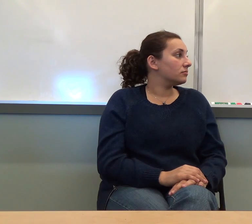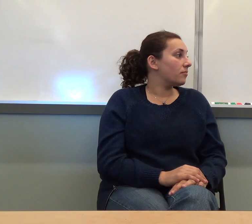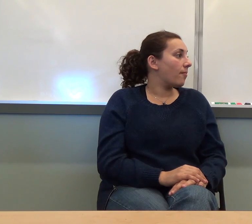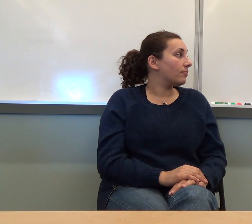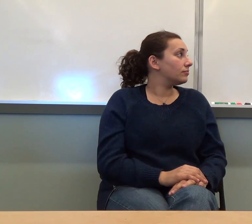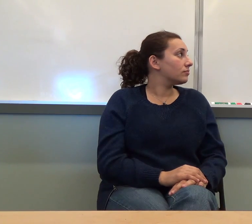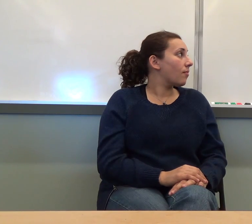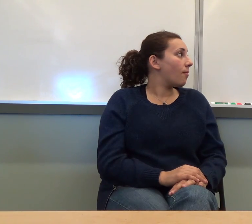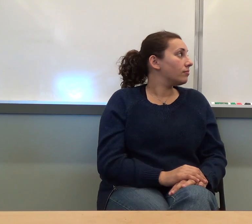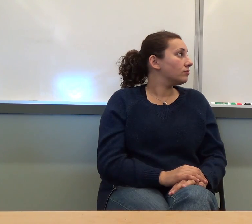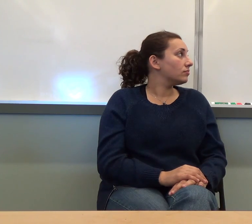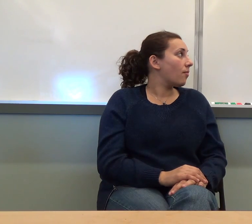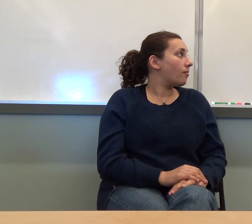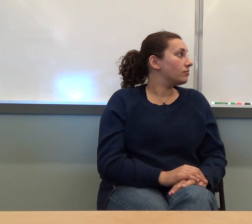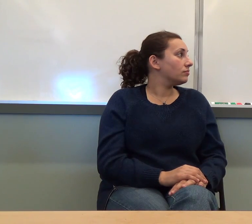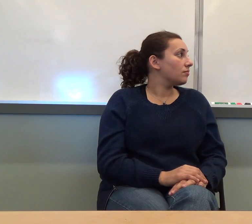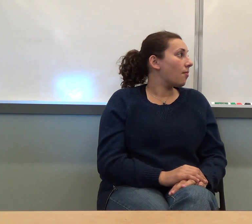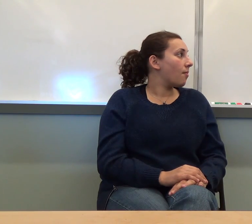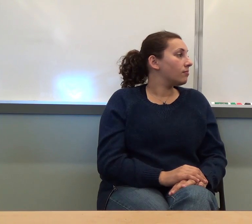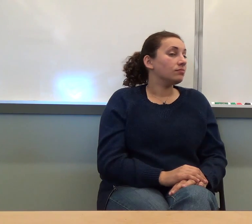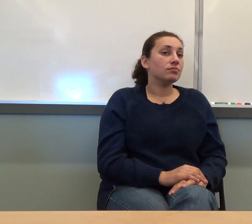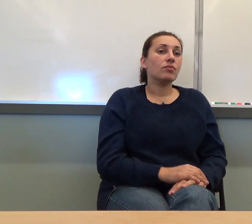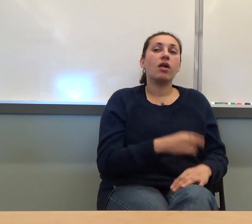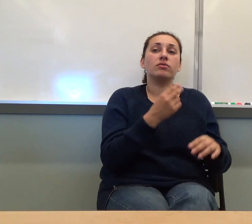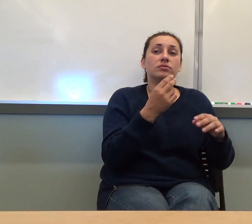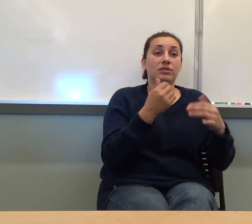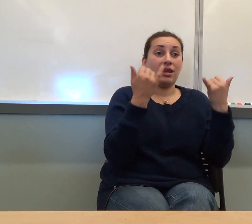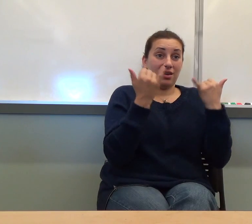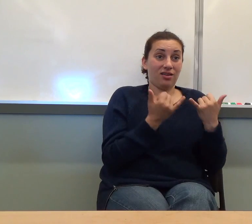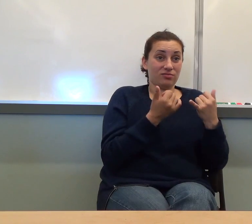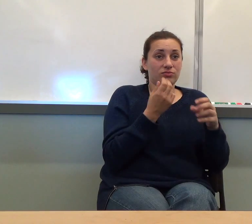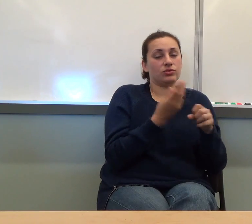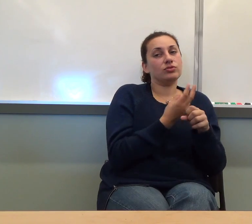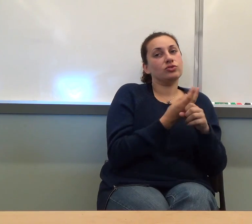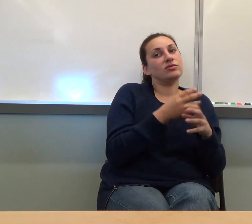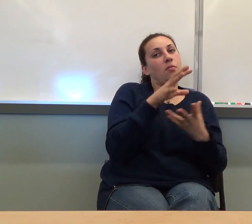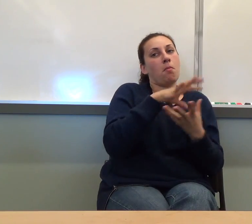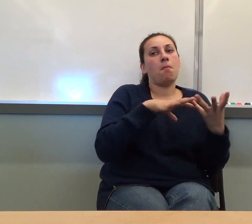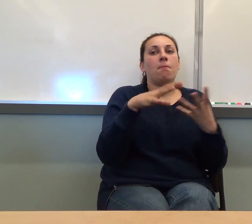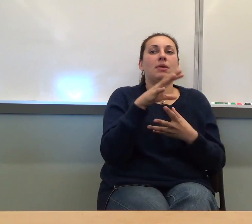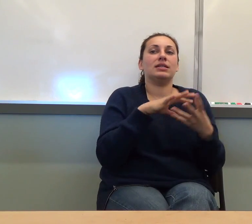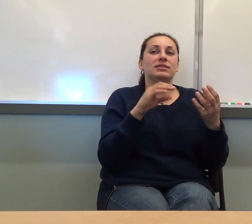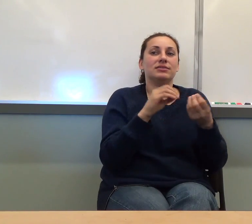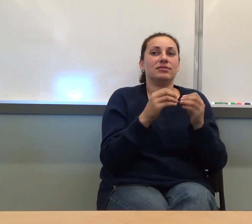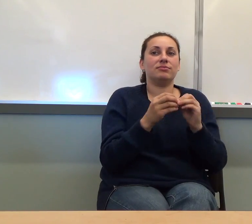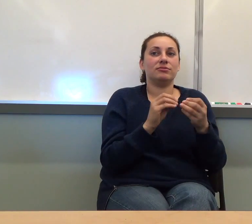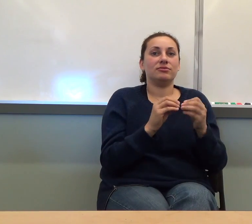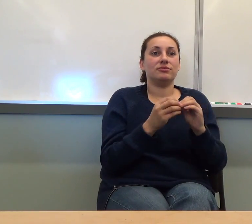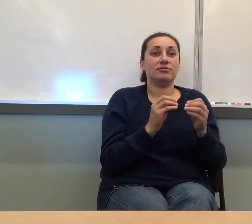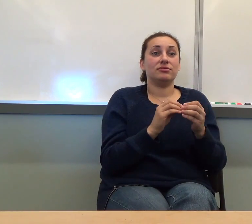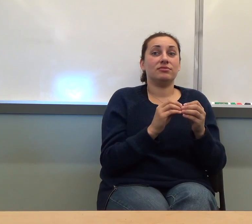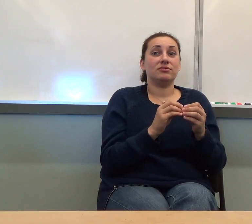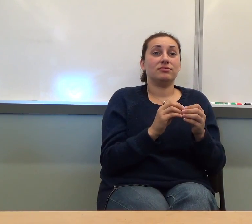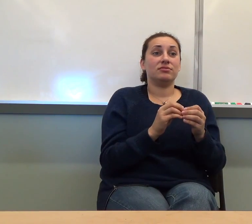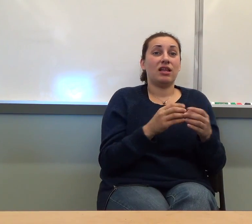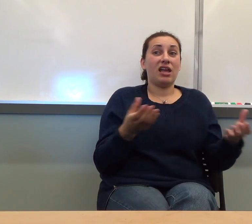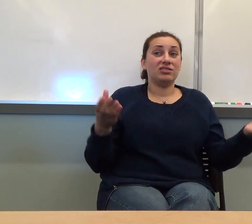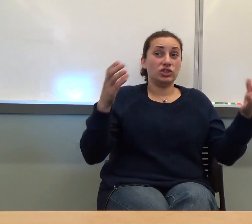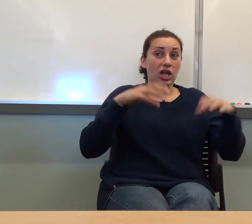Then they take us down the path of mixed numbers for some strange reason. The chances of you coming across this are very small, but let's